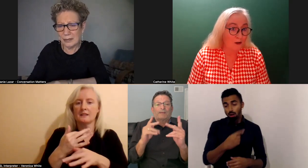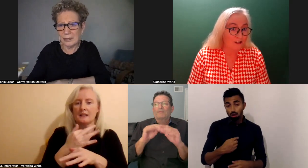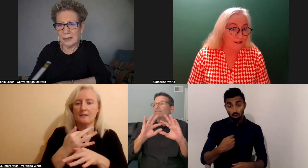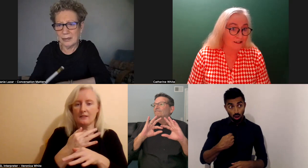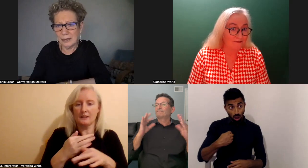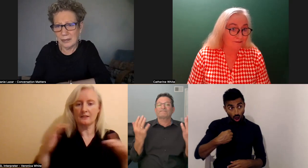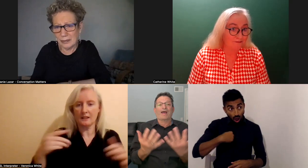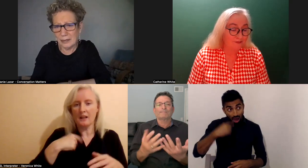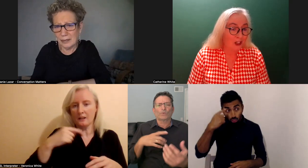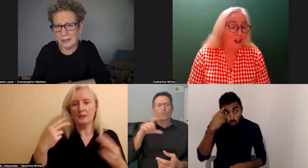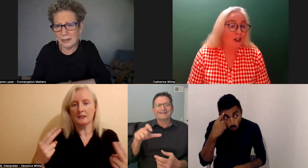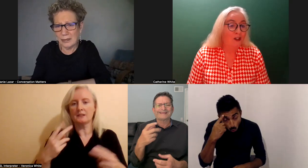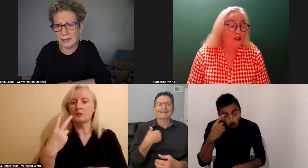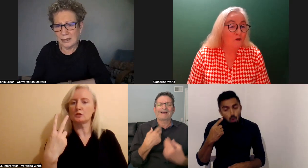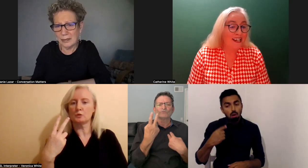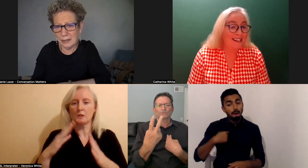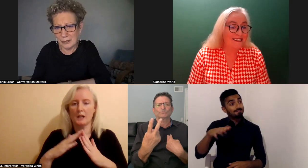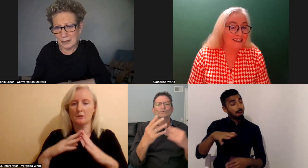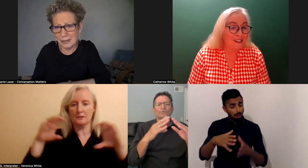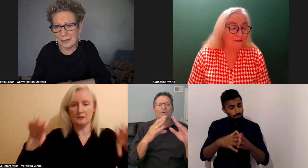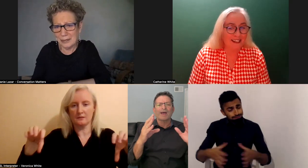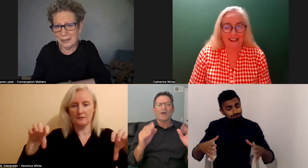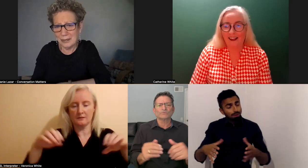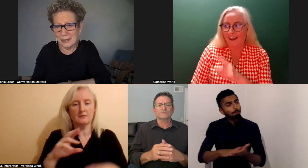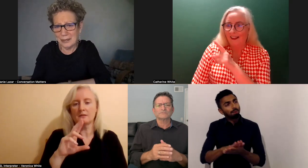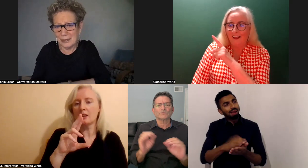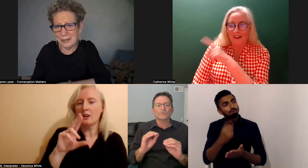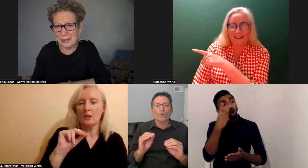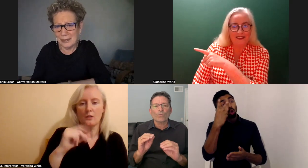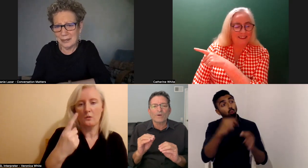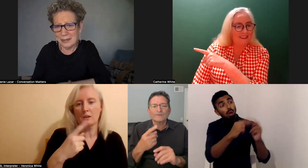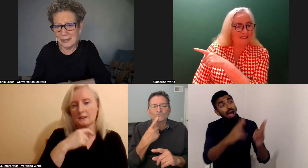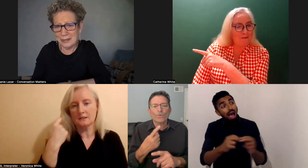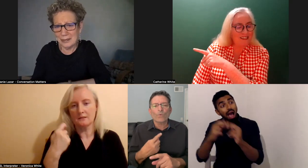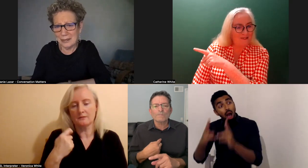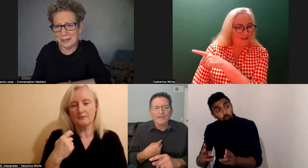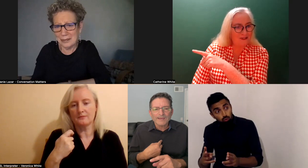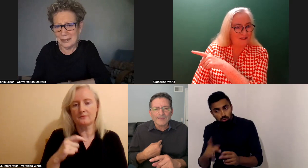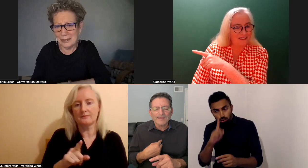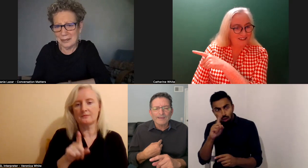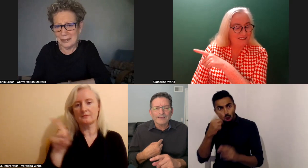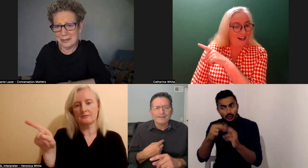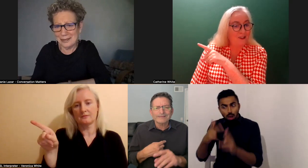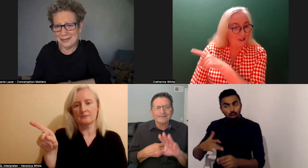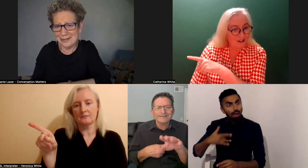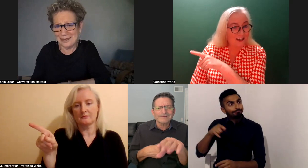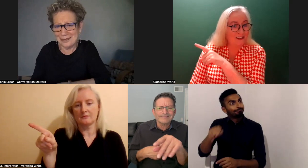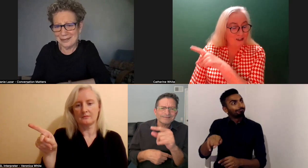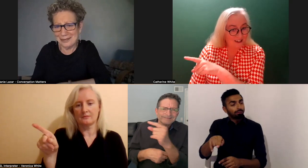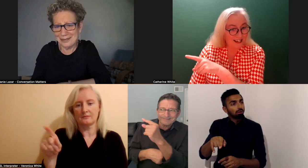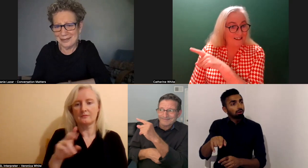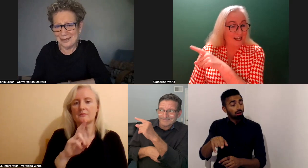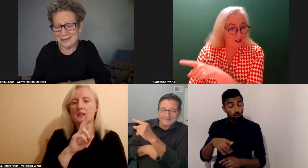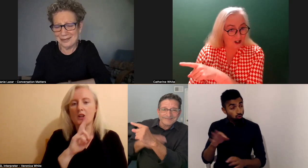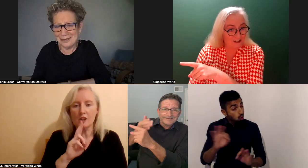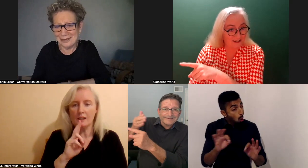2 houses. No one had said to me, Then down the road are your uncle,